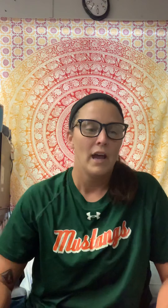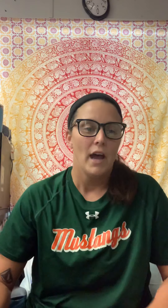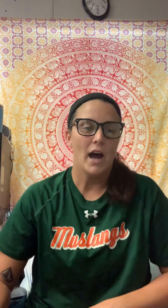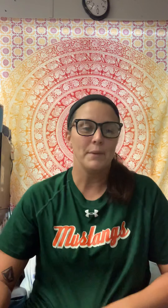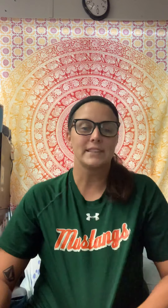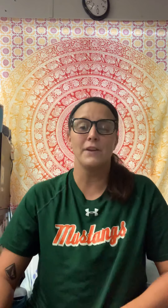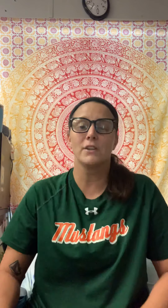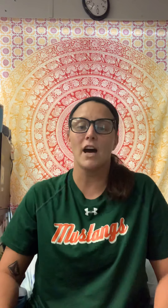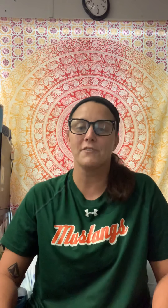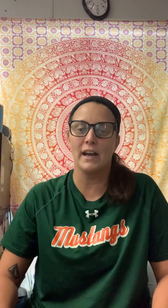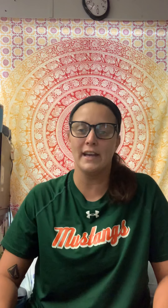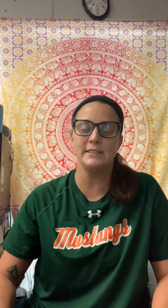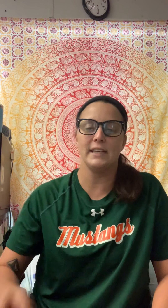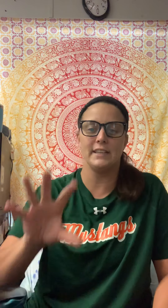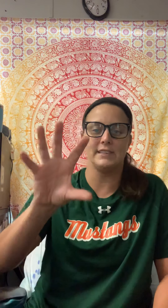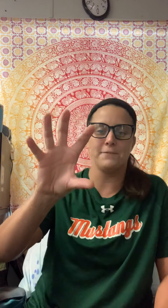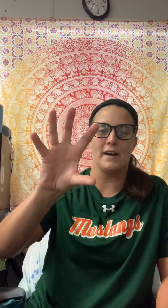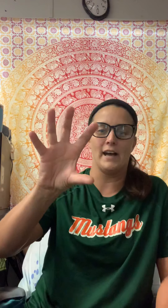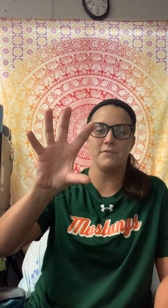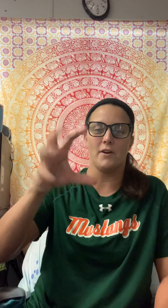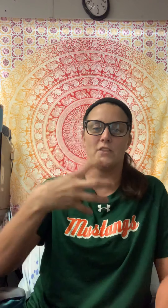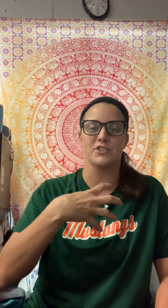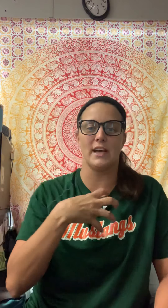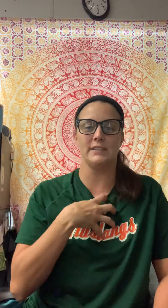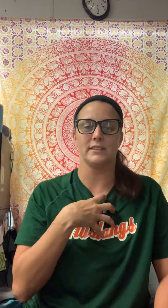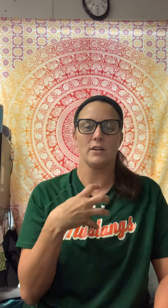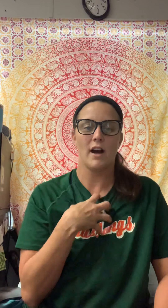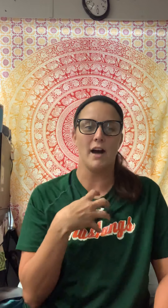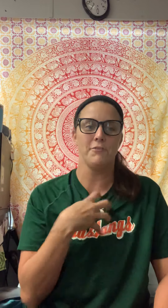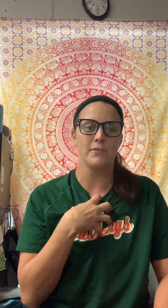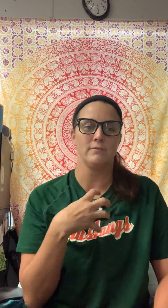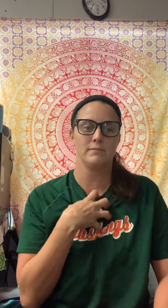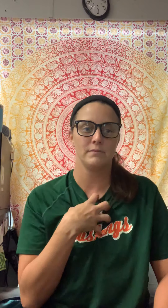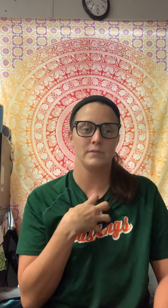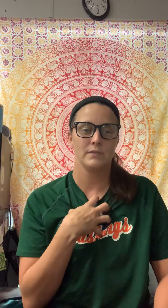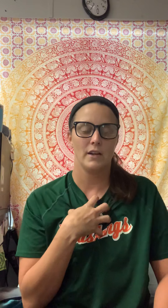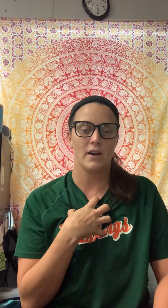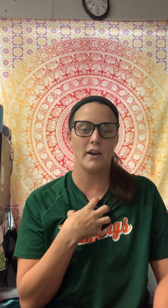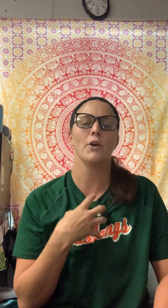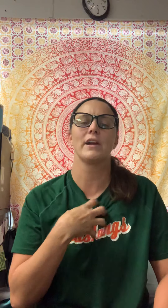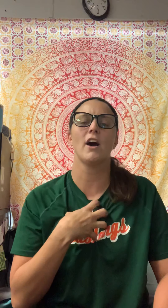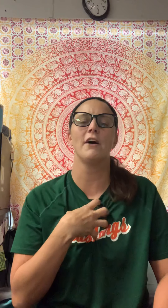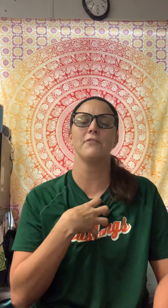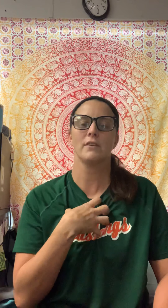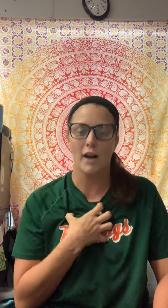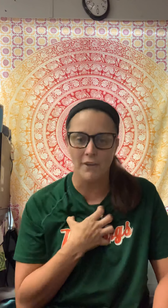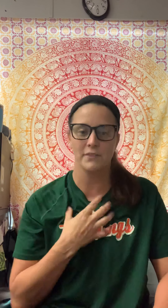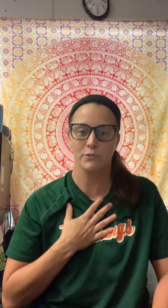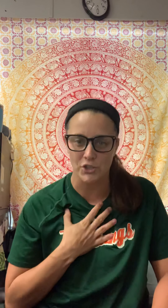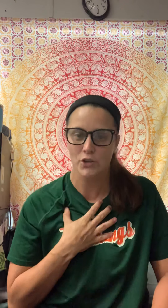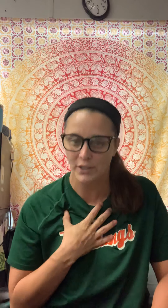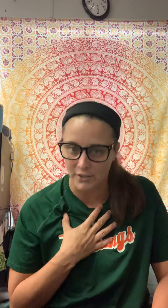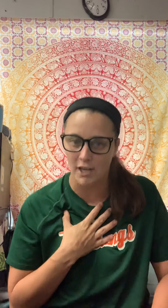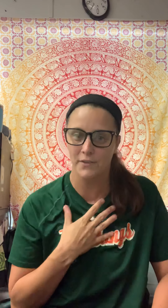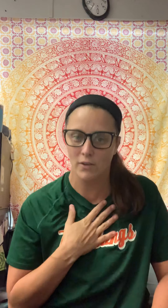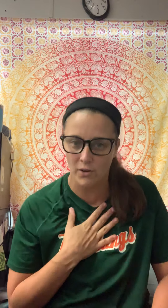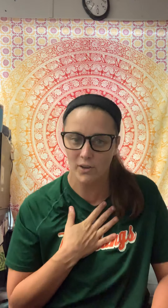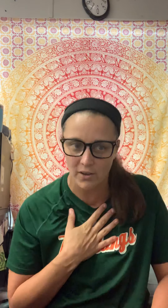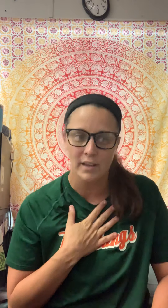On the sign for cough, guys, it is a 5 on the chest, cough. All right, no, wait, cough. You want to show like you're coughing?